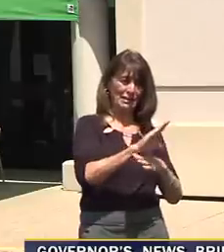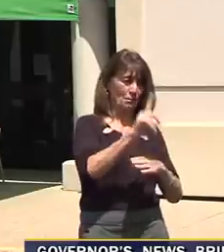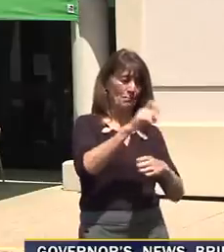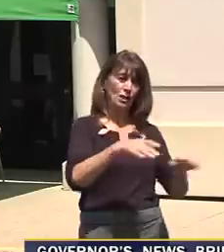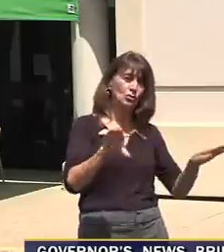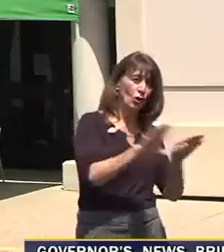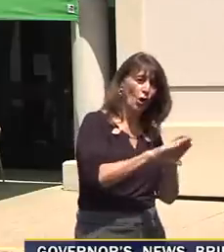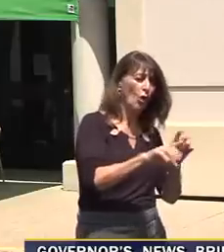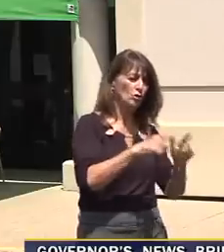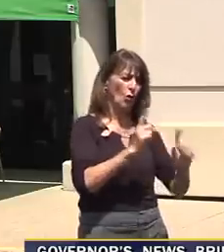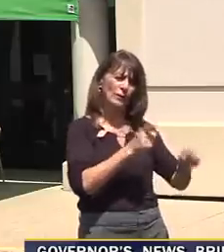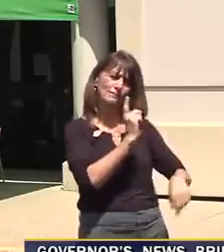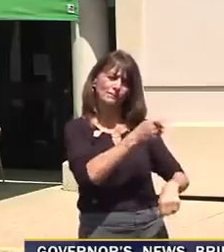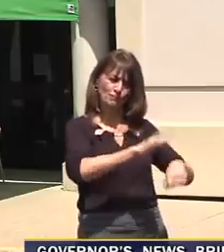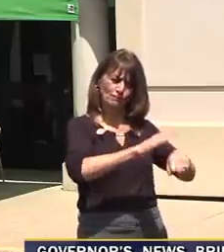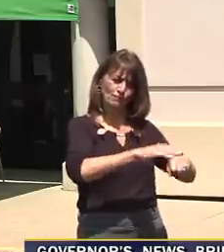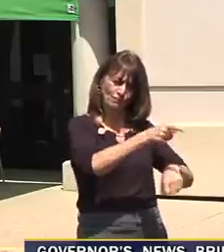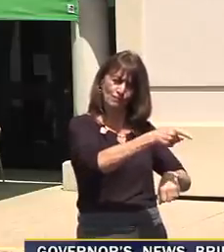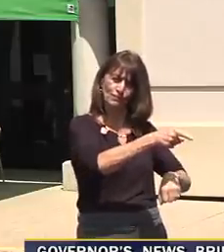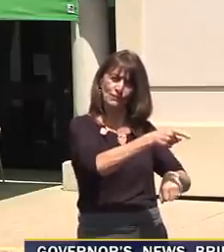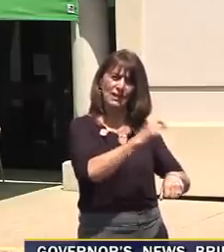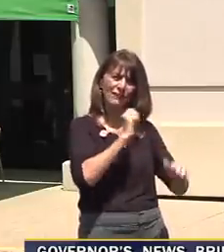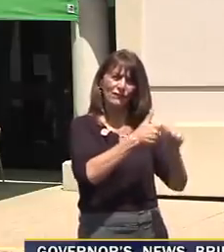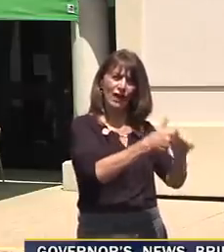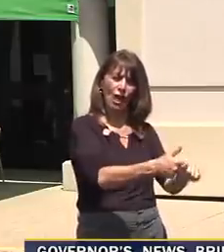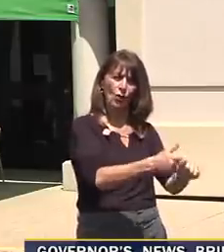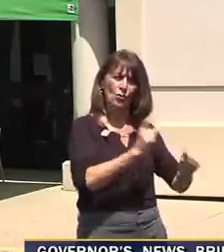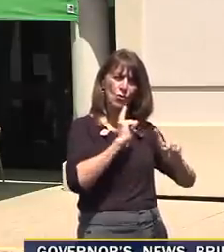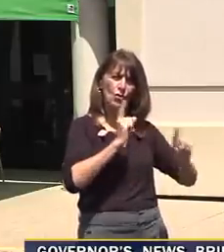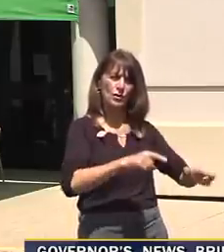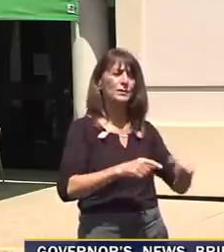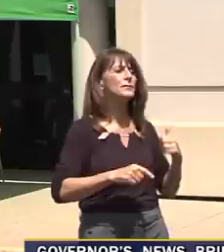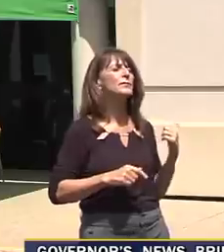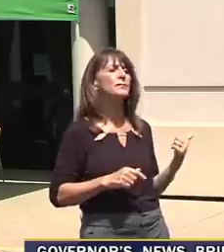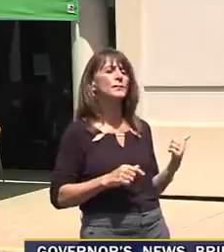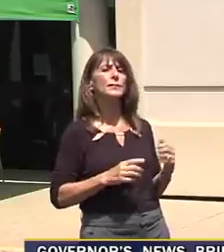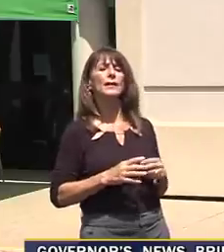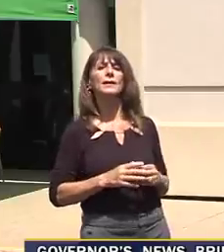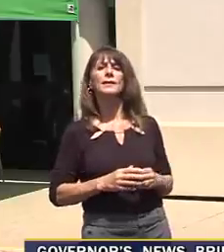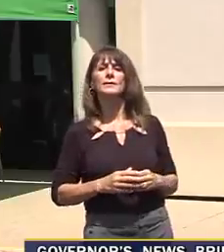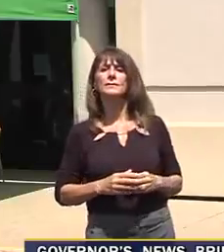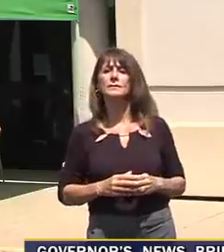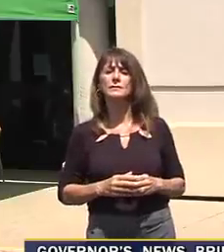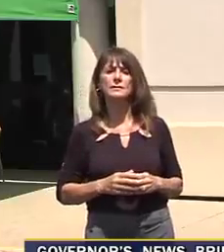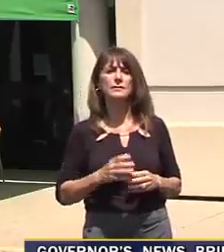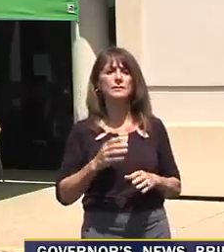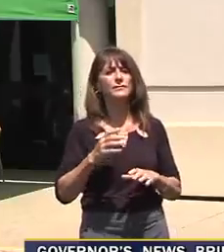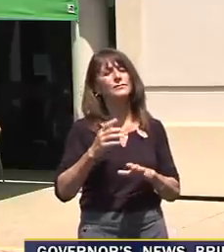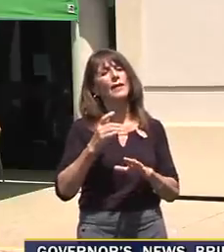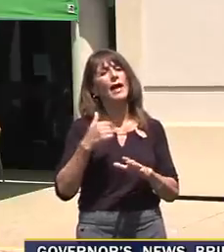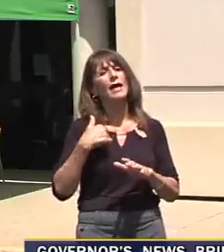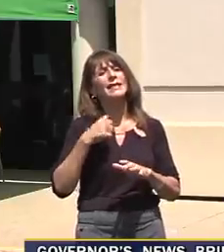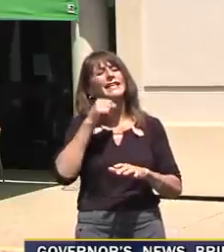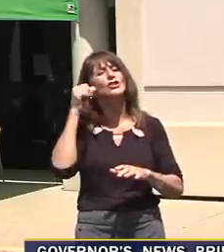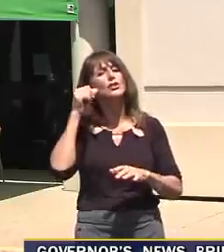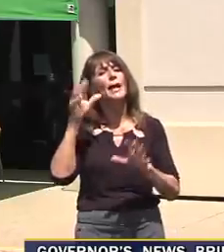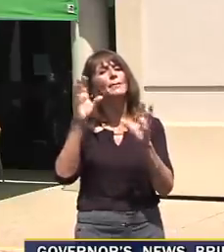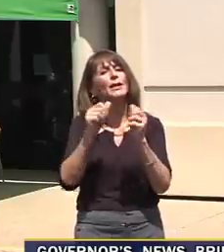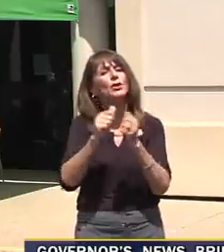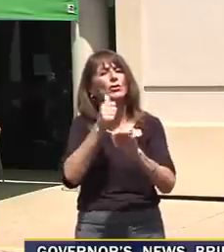or were cited or were warned for anything? Well, I met with the head of the Restaurant Association